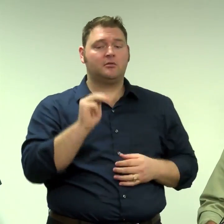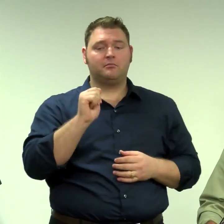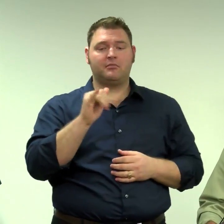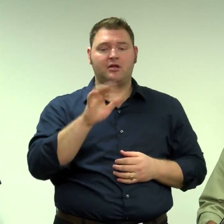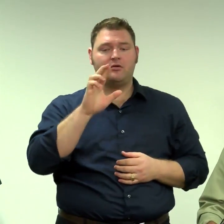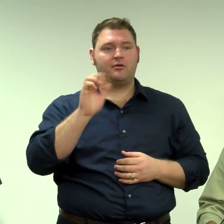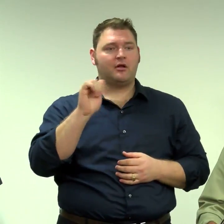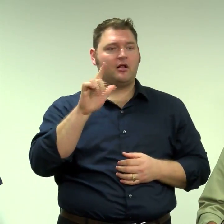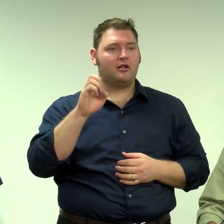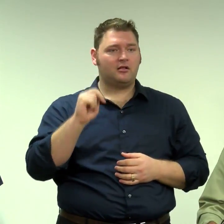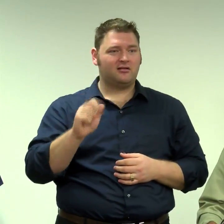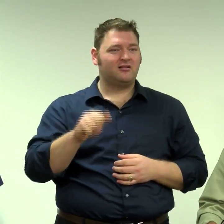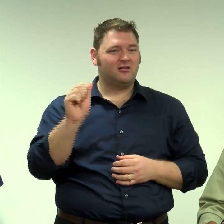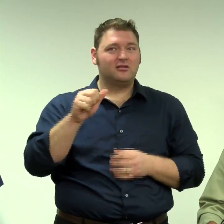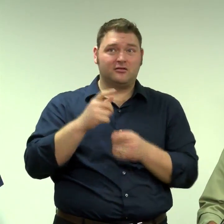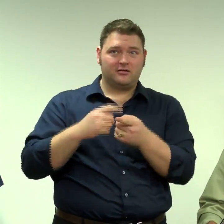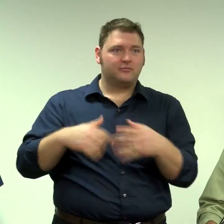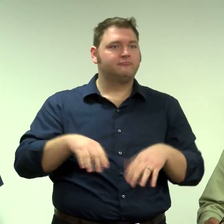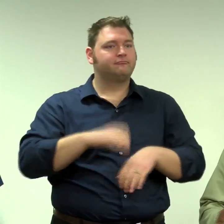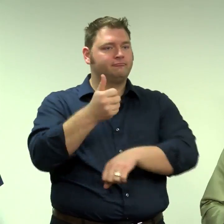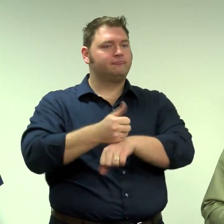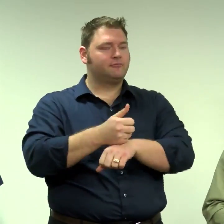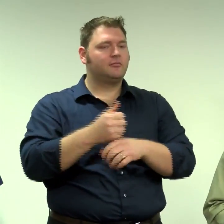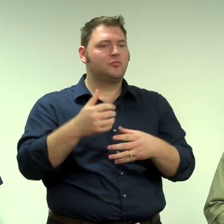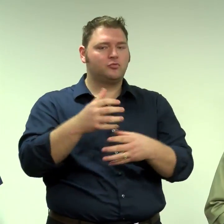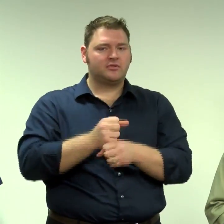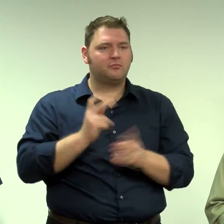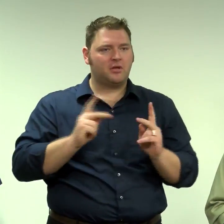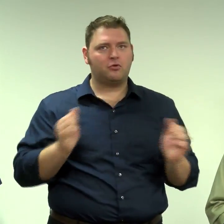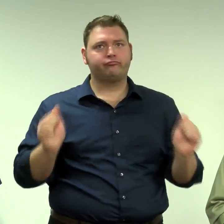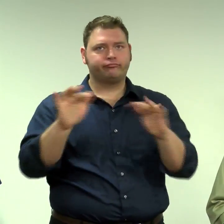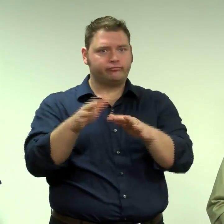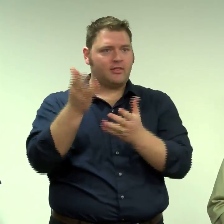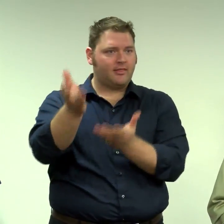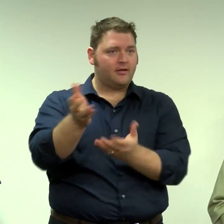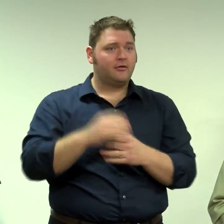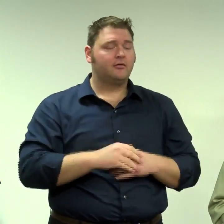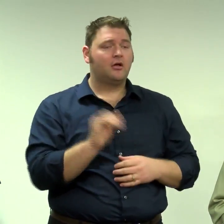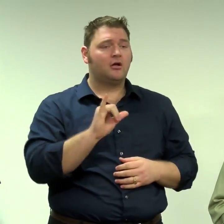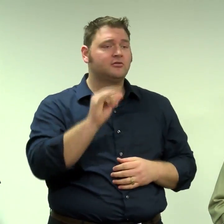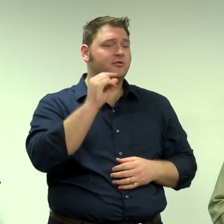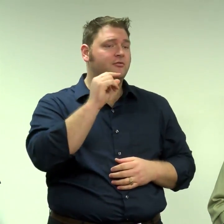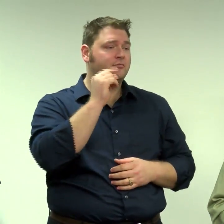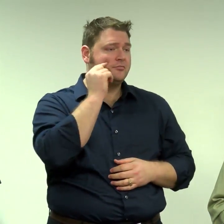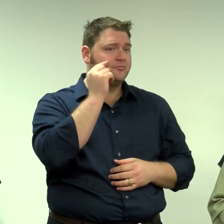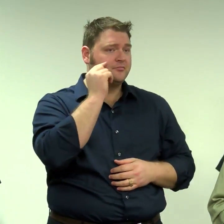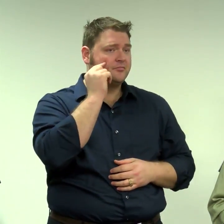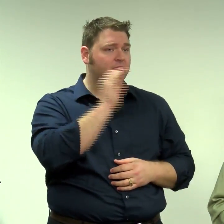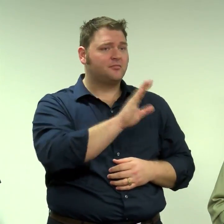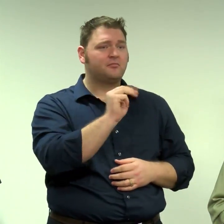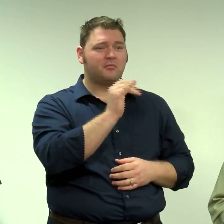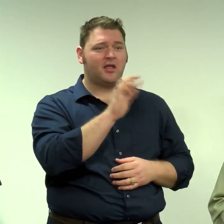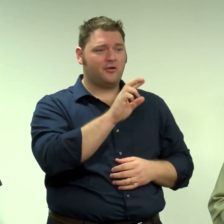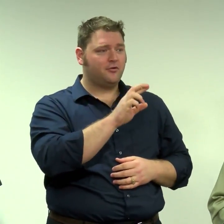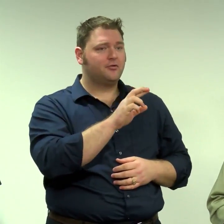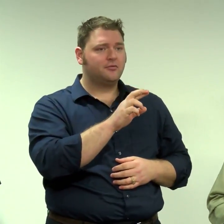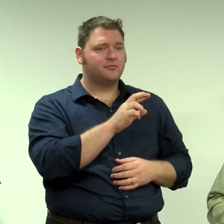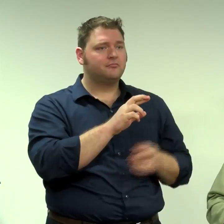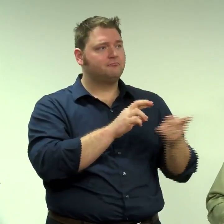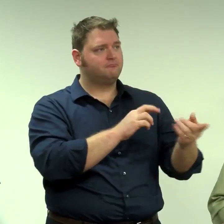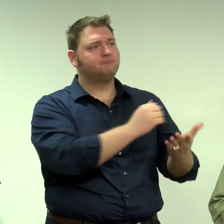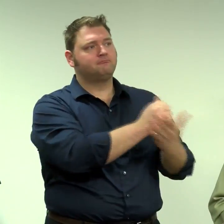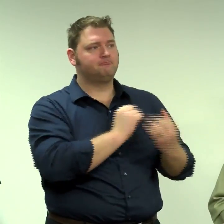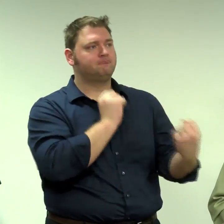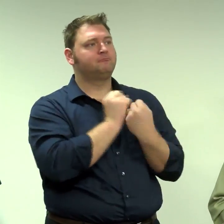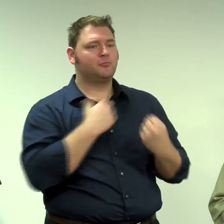region. And so I want to acknowledge him. And then the mayor of San Antonio has also extended his hand.